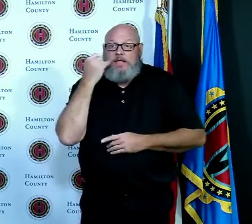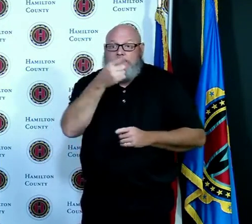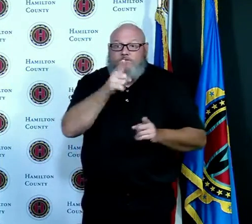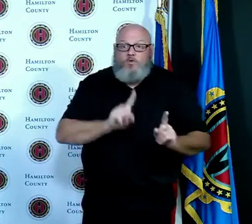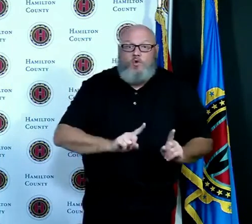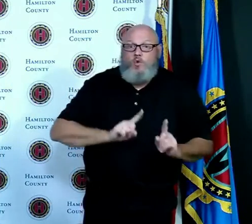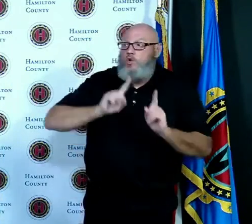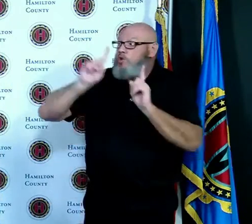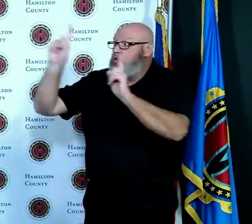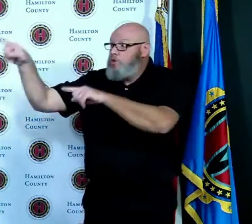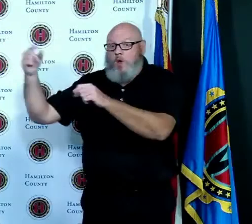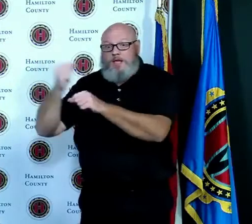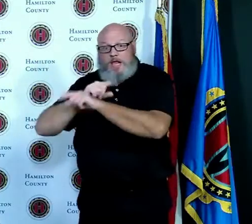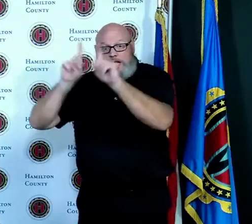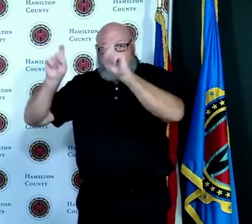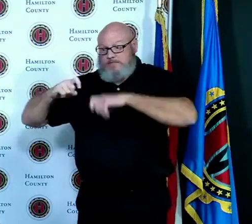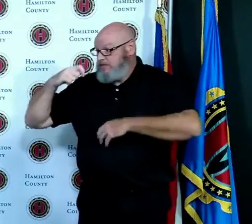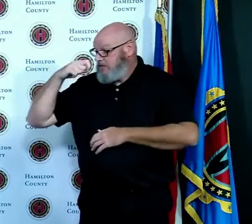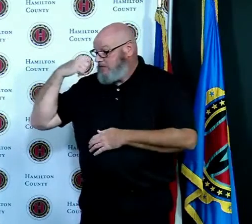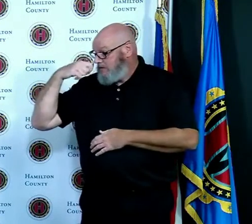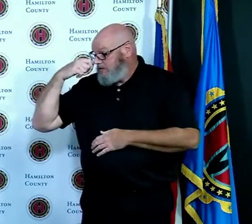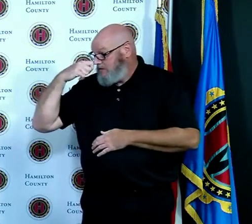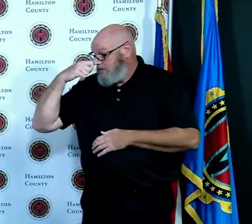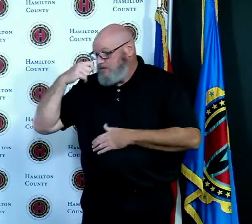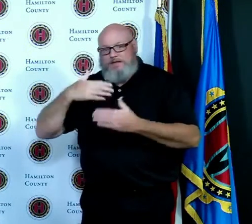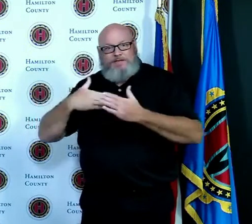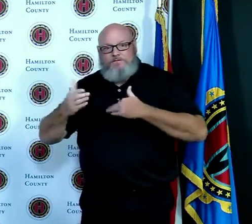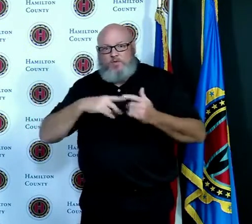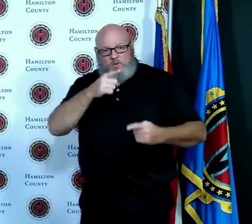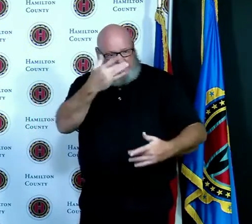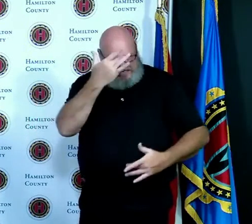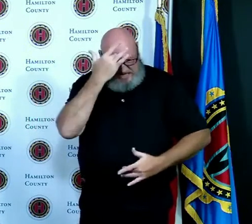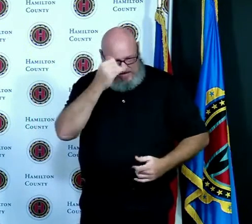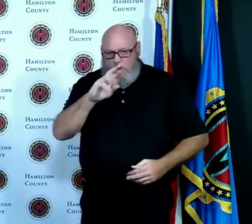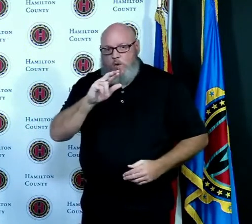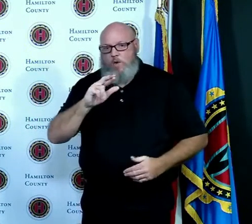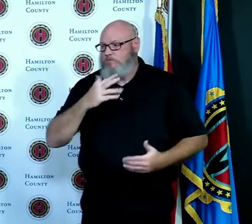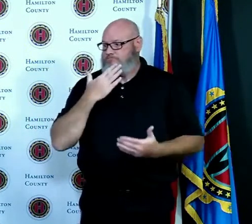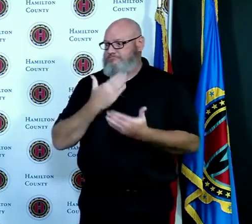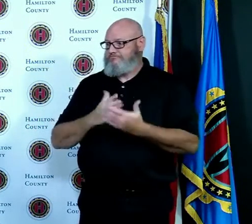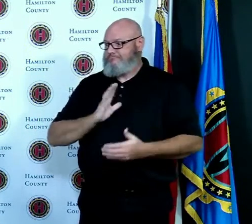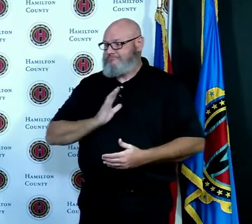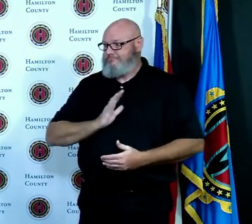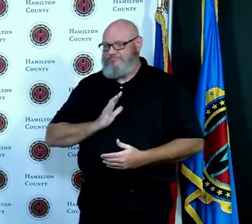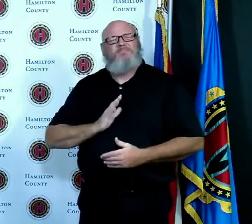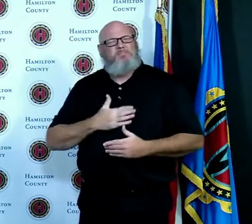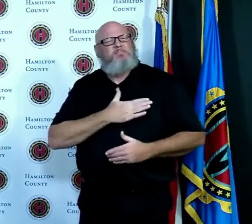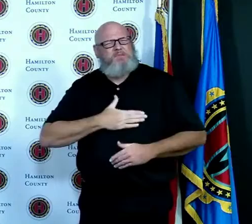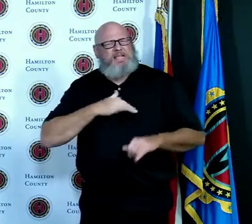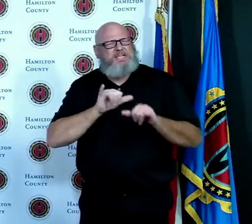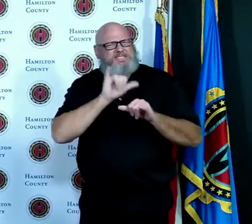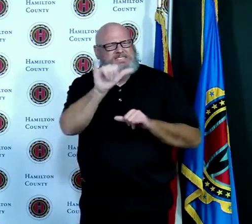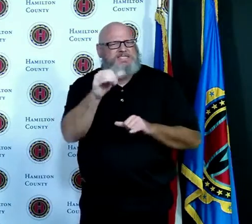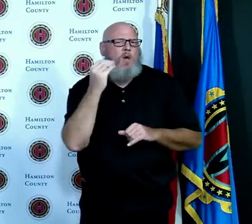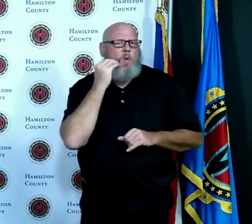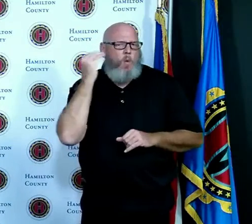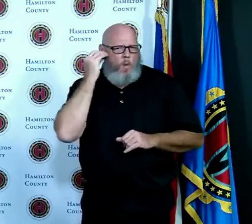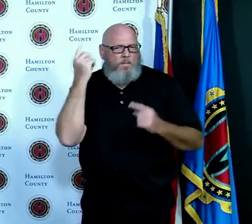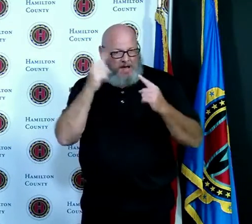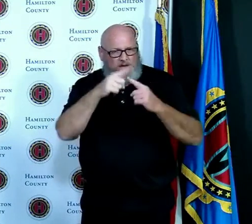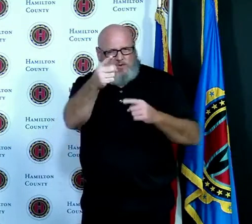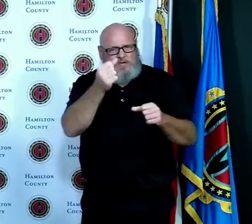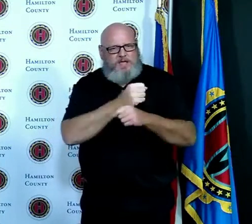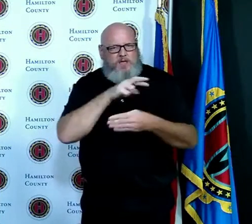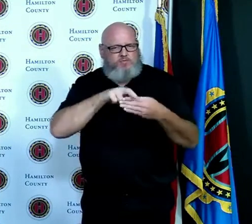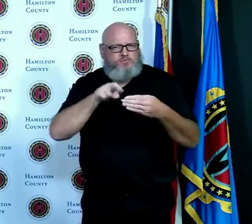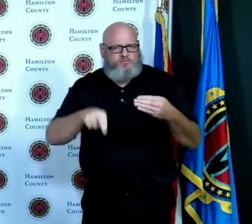spread COVID-19 in our community. Looking at Hamilton County's cases, as mentioned by Commissioner Dreihaus, we are just seeing